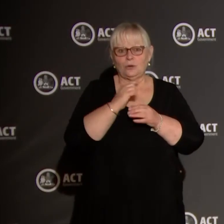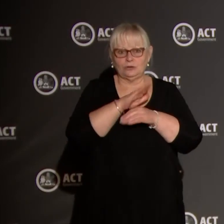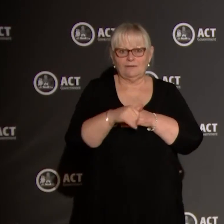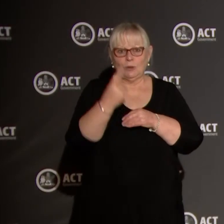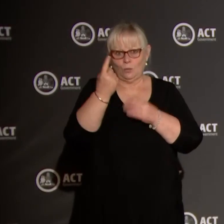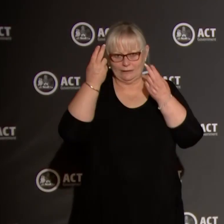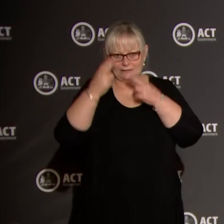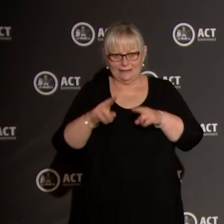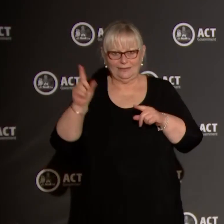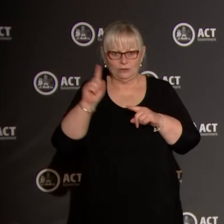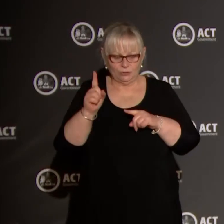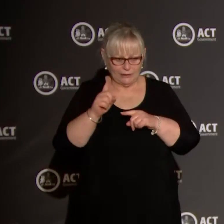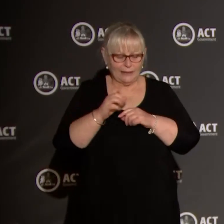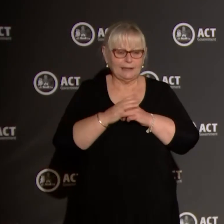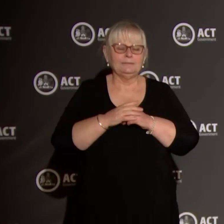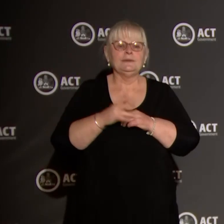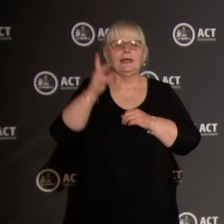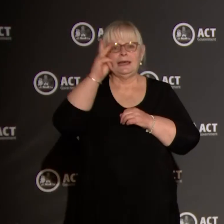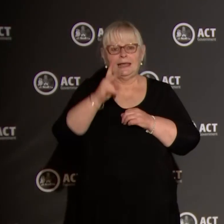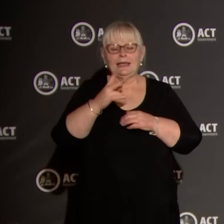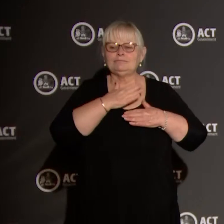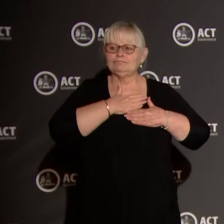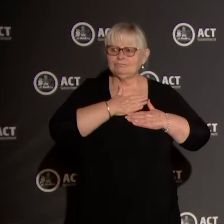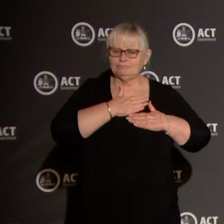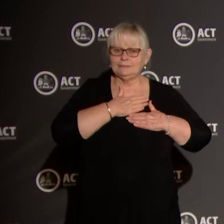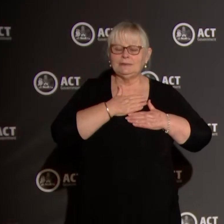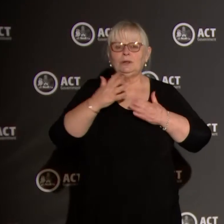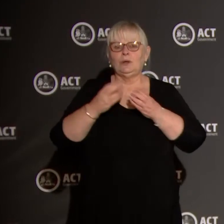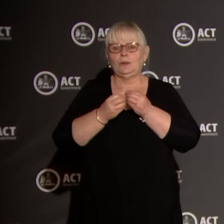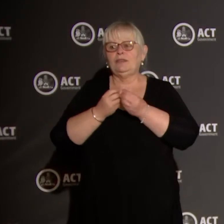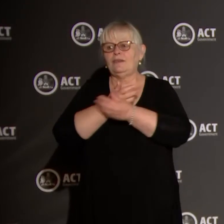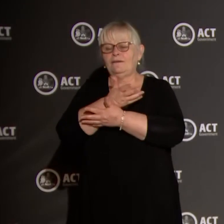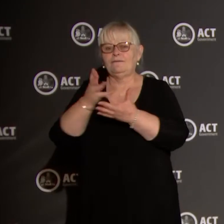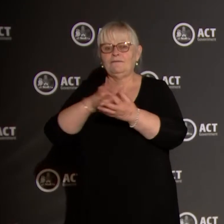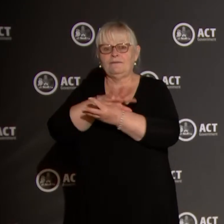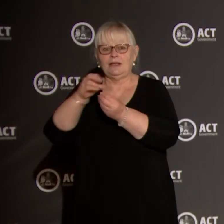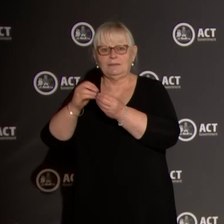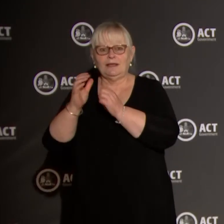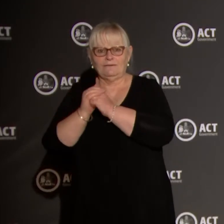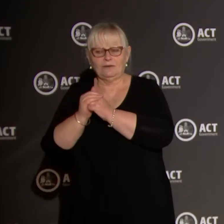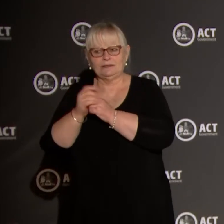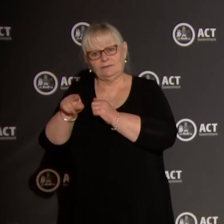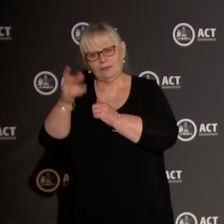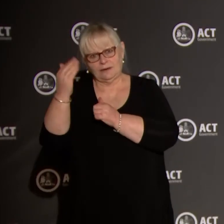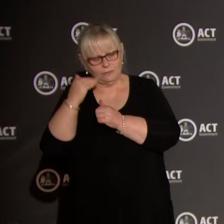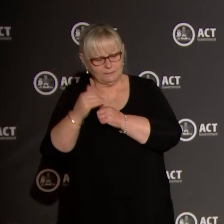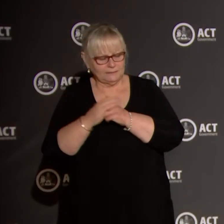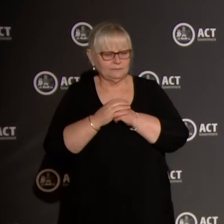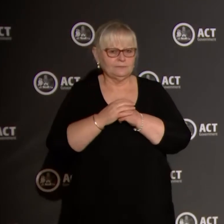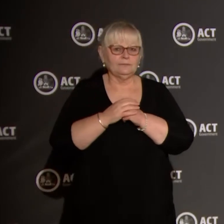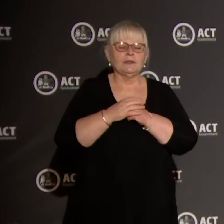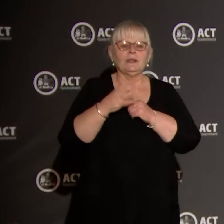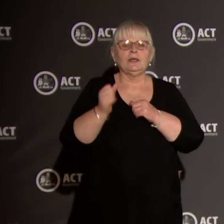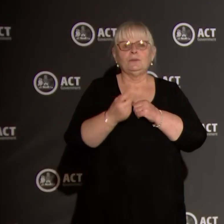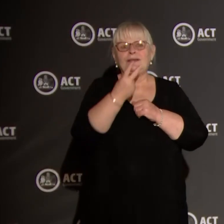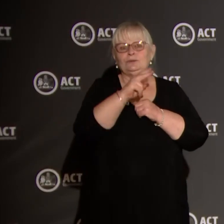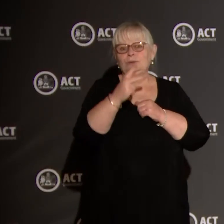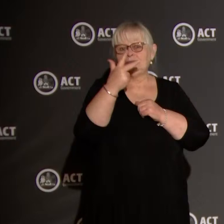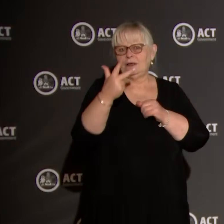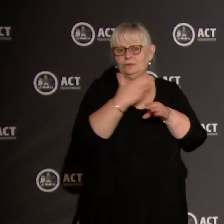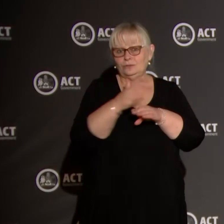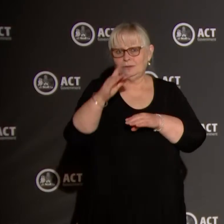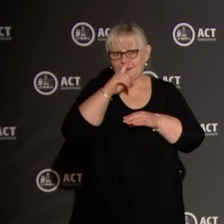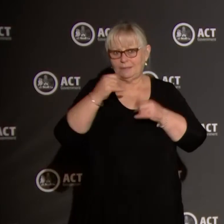death today, and again, our sympathies are with the families and friends of that individual. We have 28